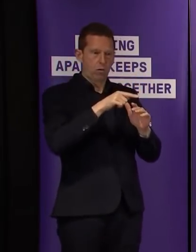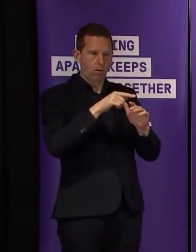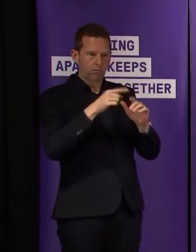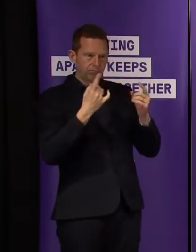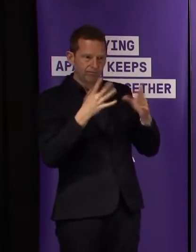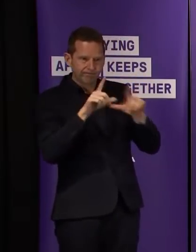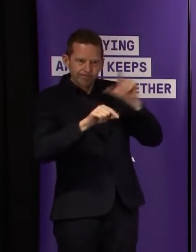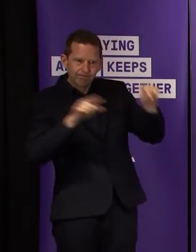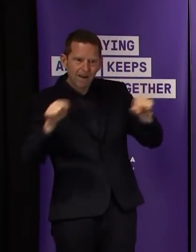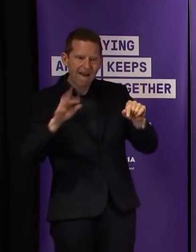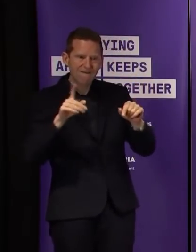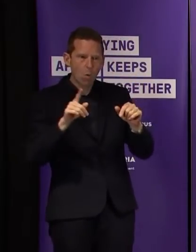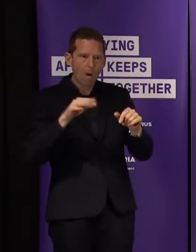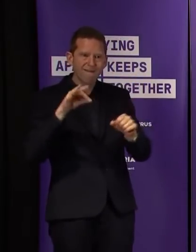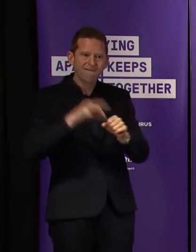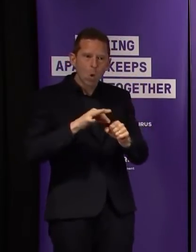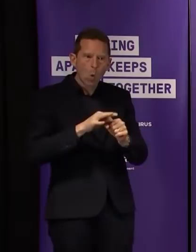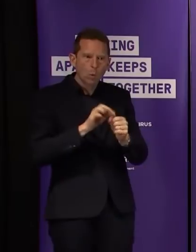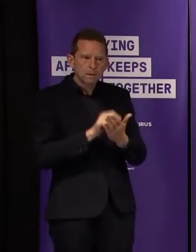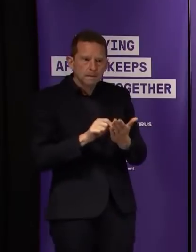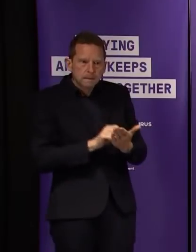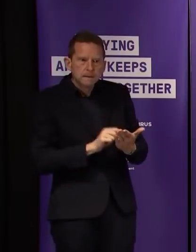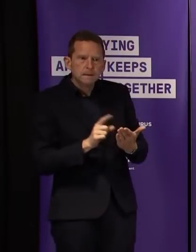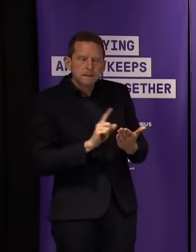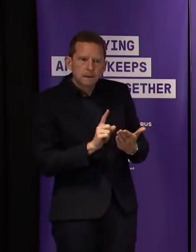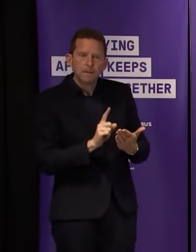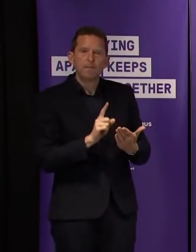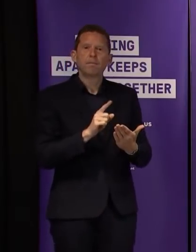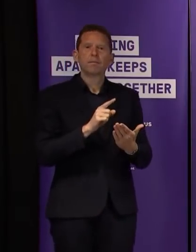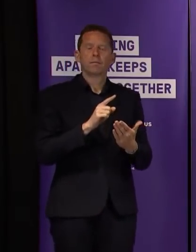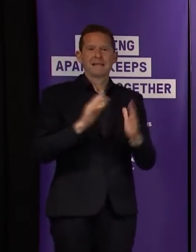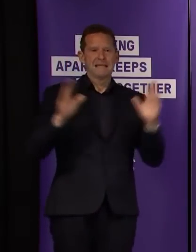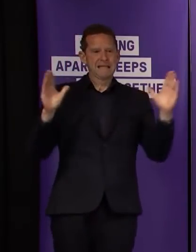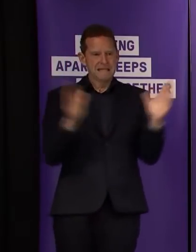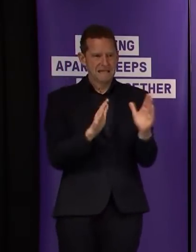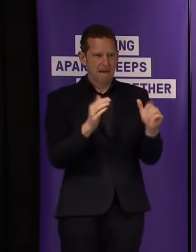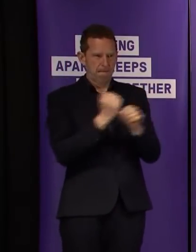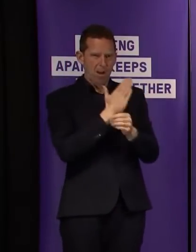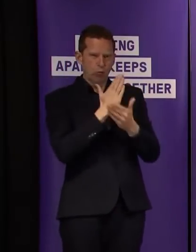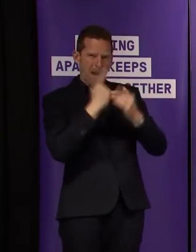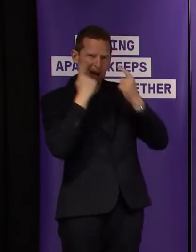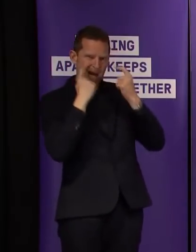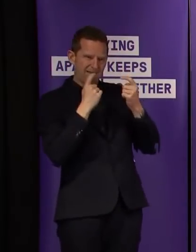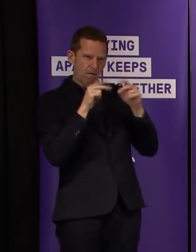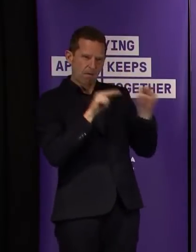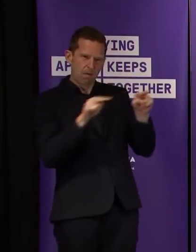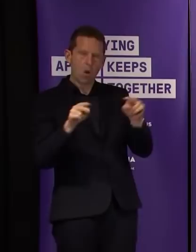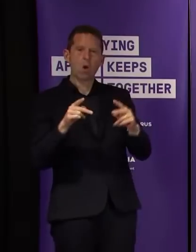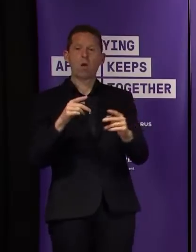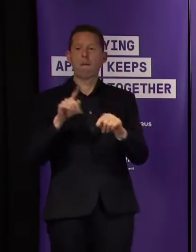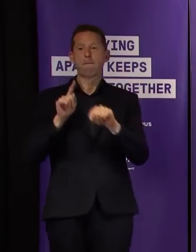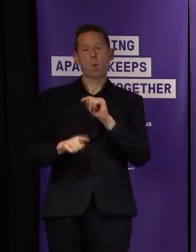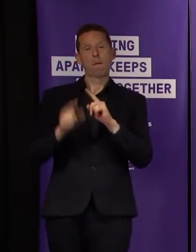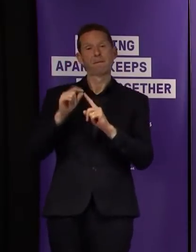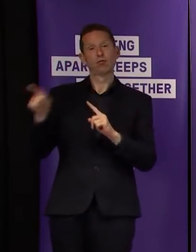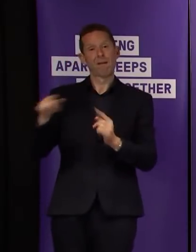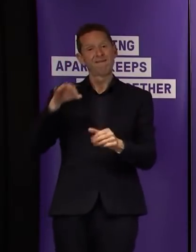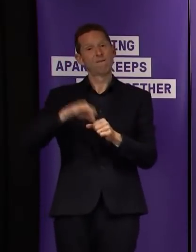the minimum workforce and postal voting are all going to make that